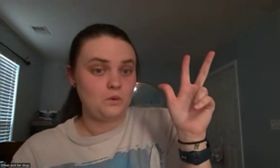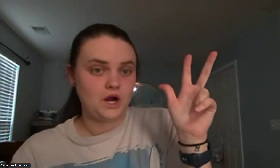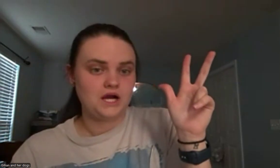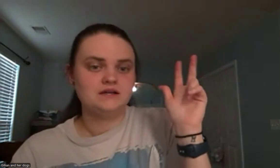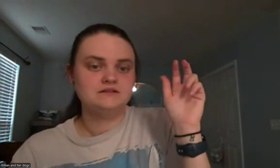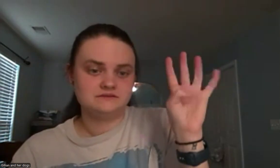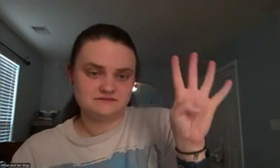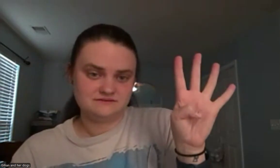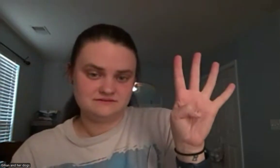4,